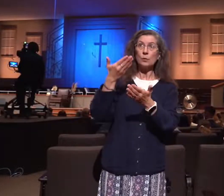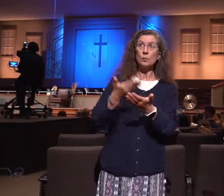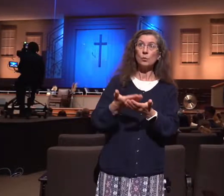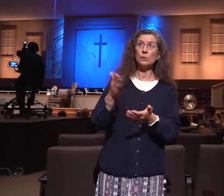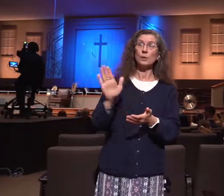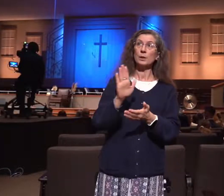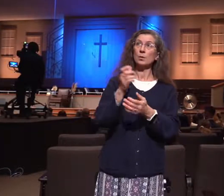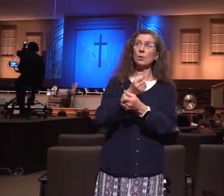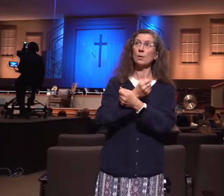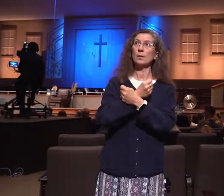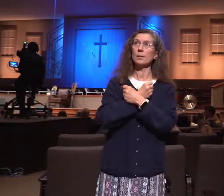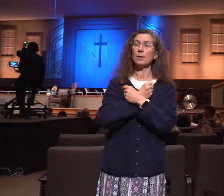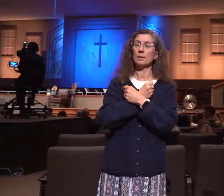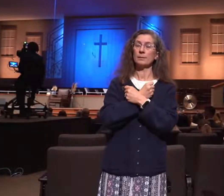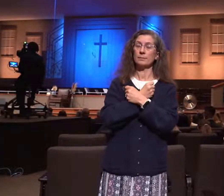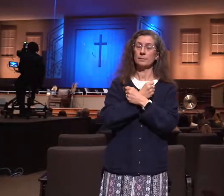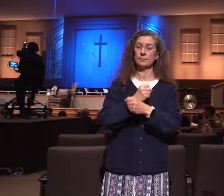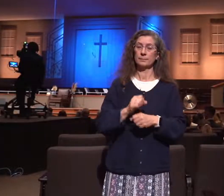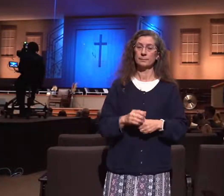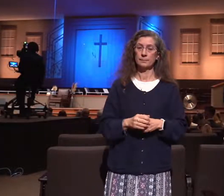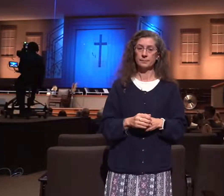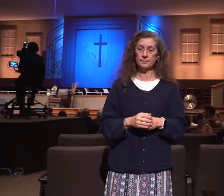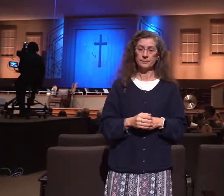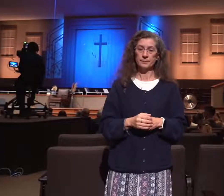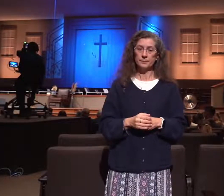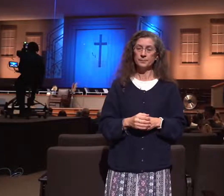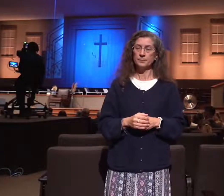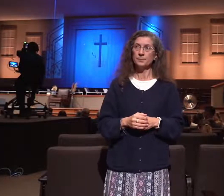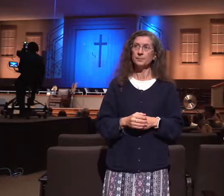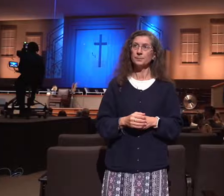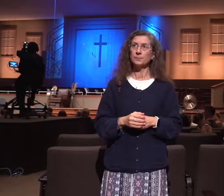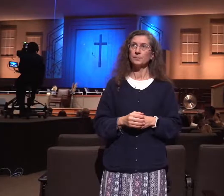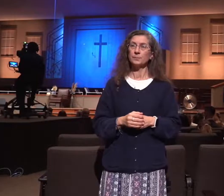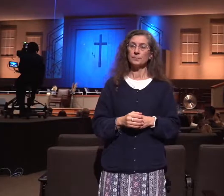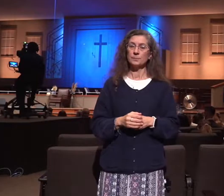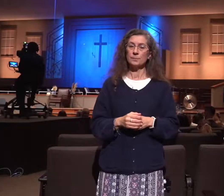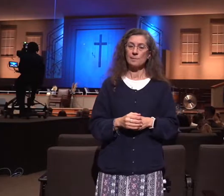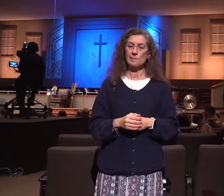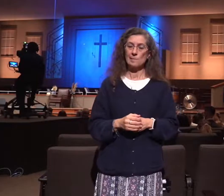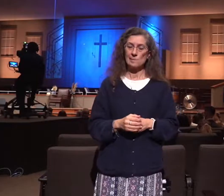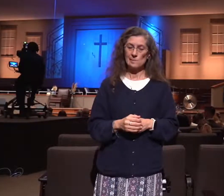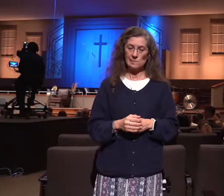love or your lack of love for the Lord and what he loved.